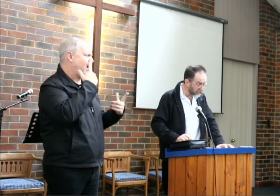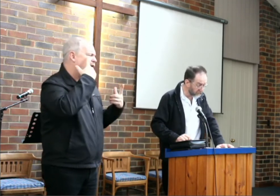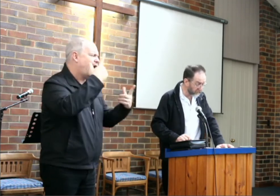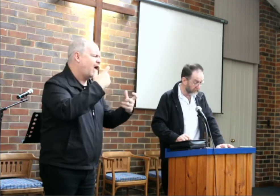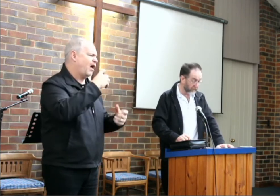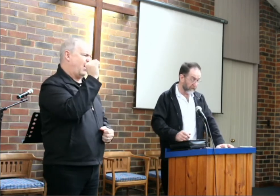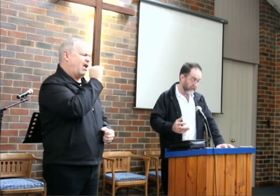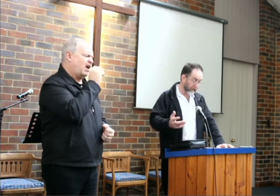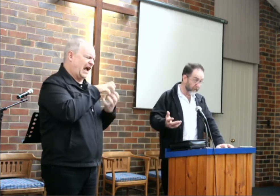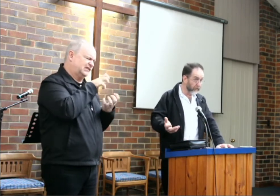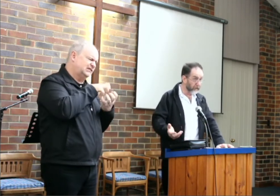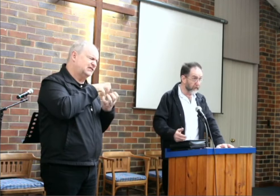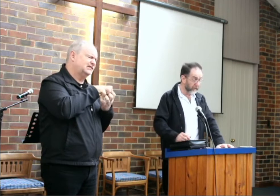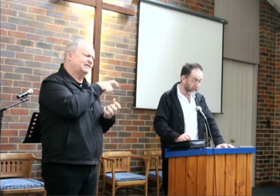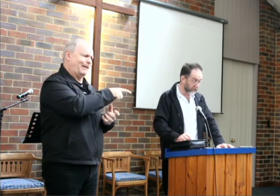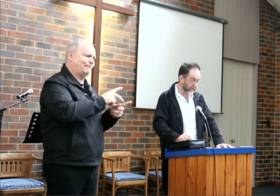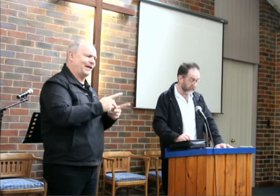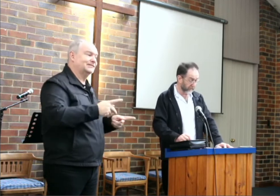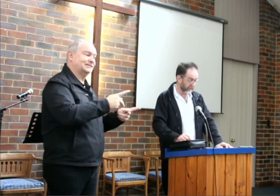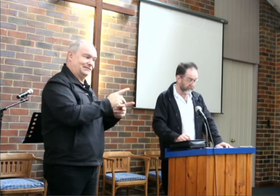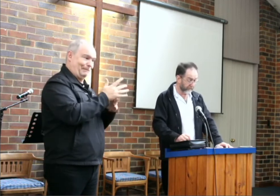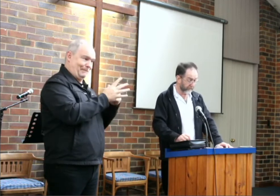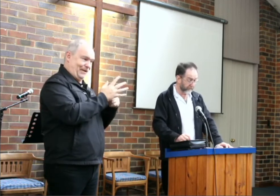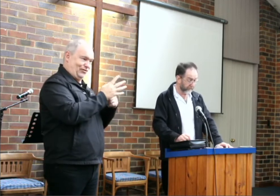gnashing of teeth. Matthew 13:42.